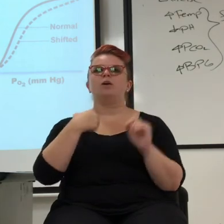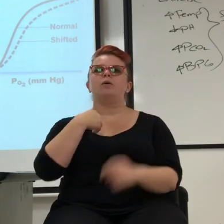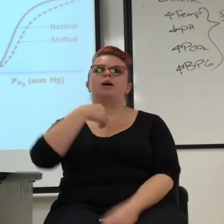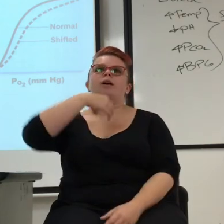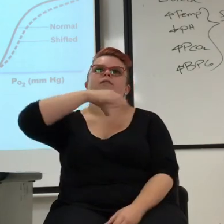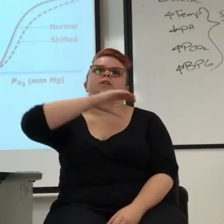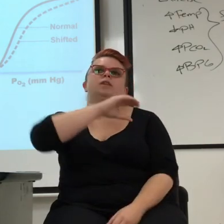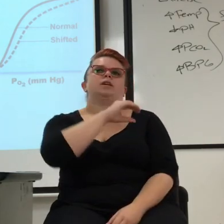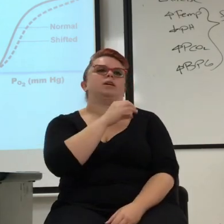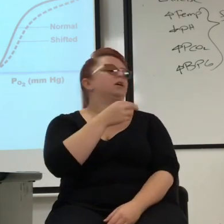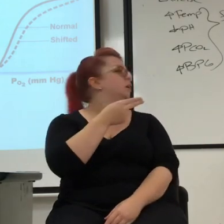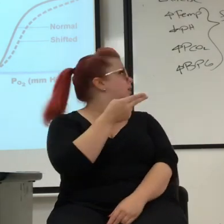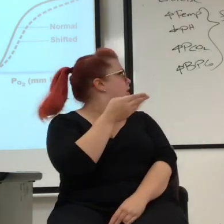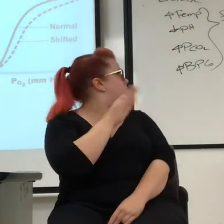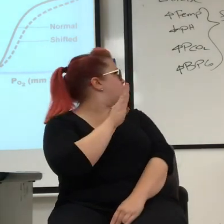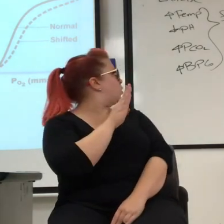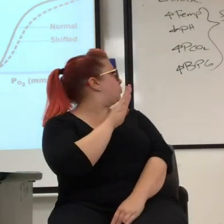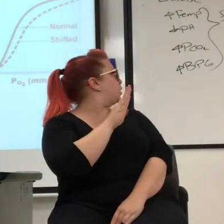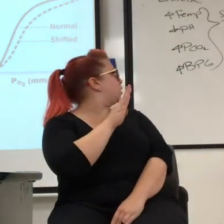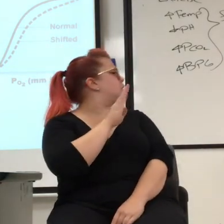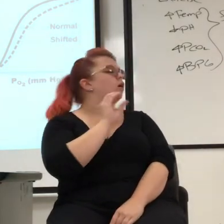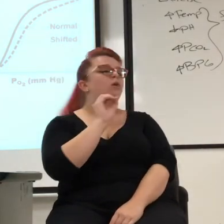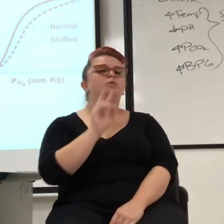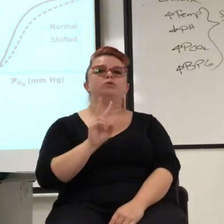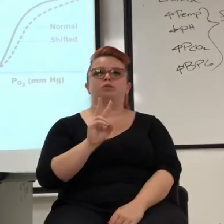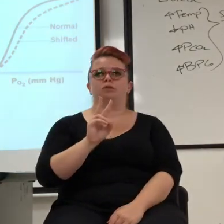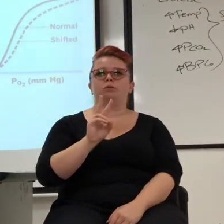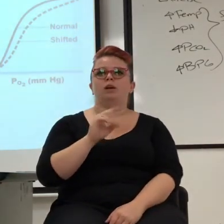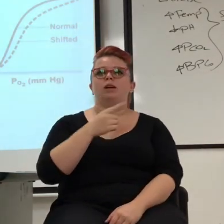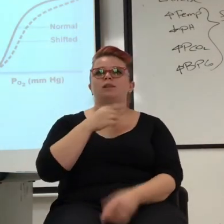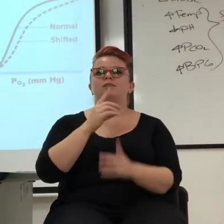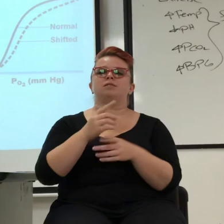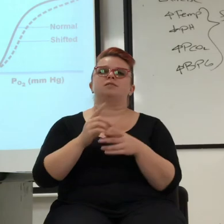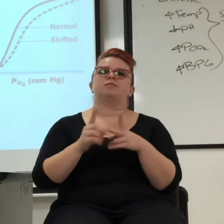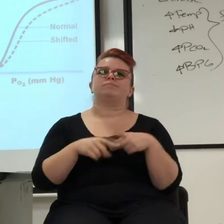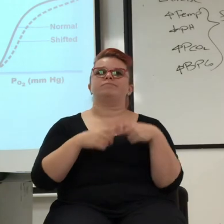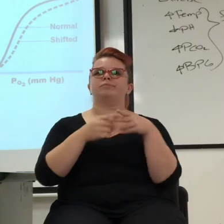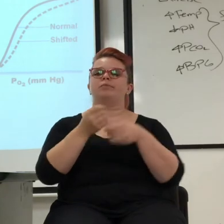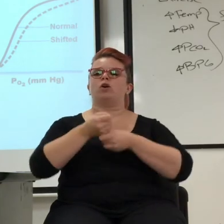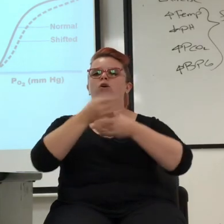is facilitating oxygen unloading. So you're doing more of this.